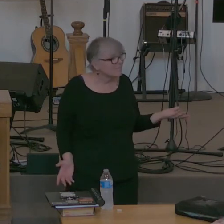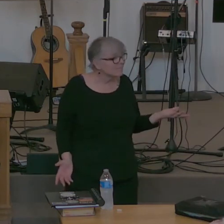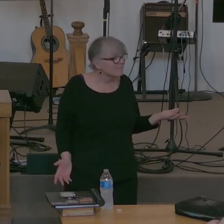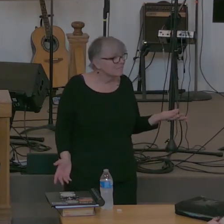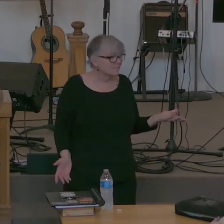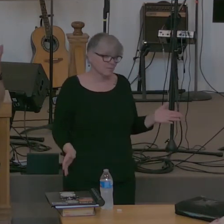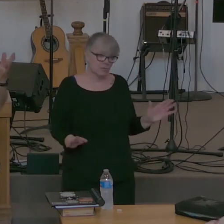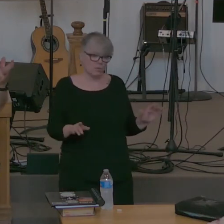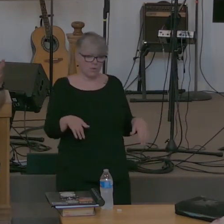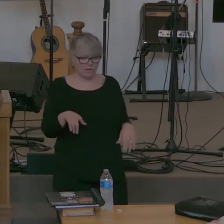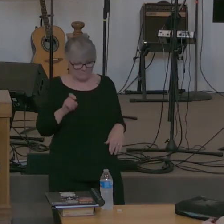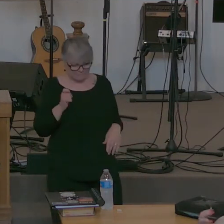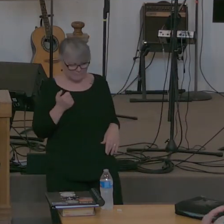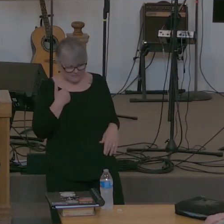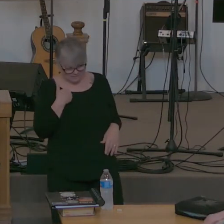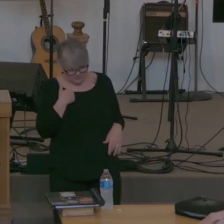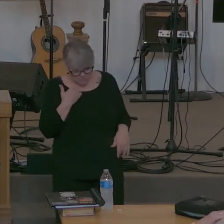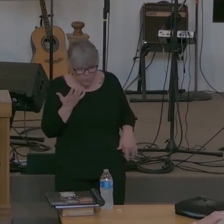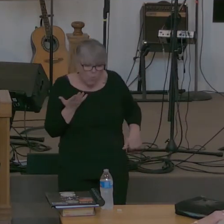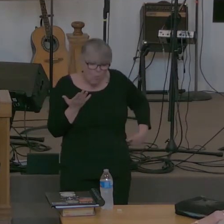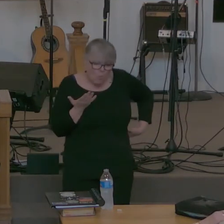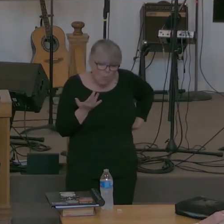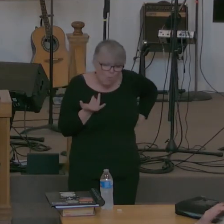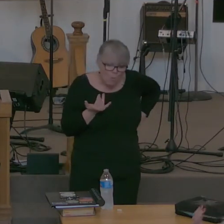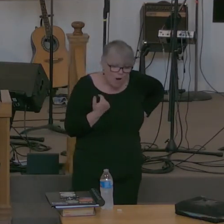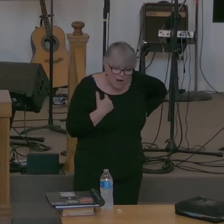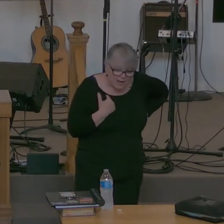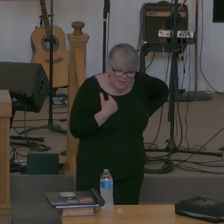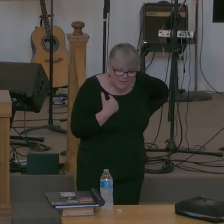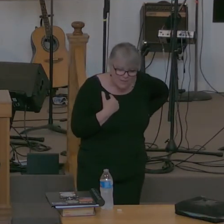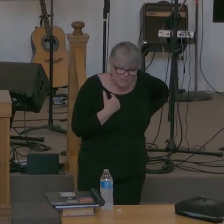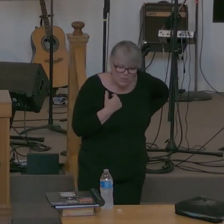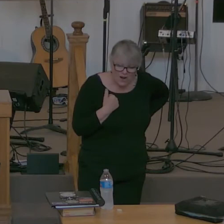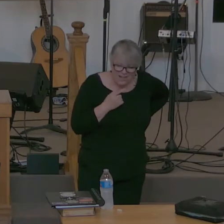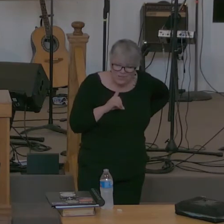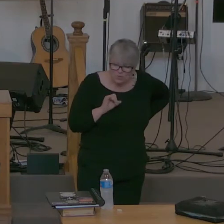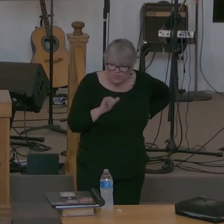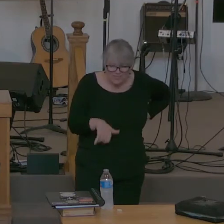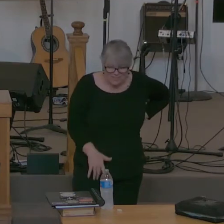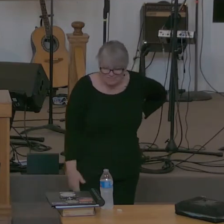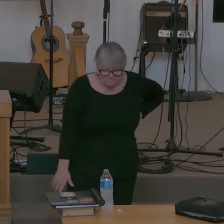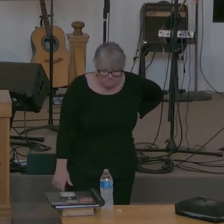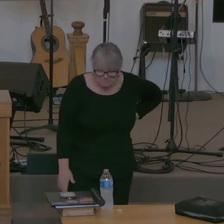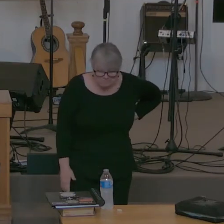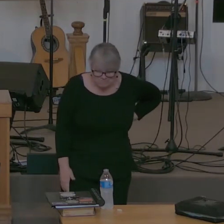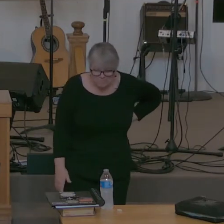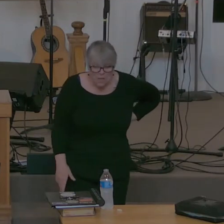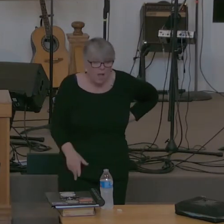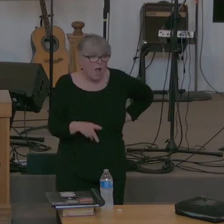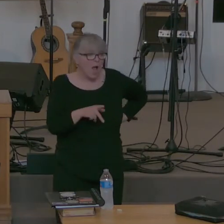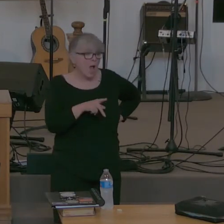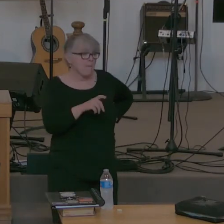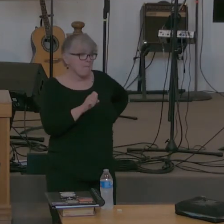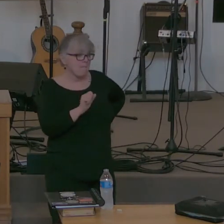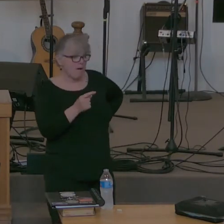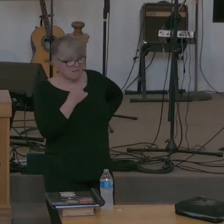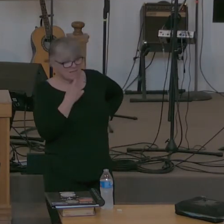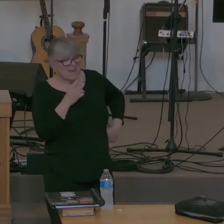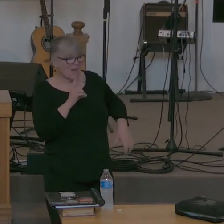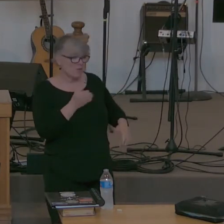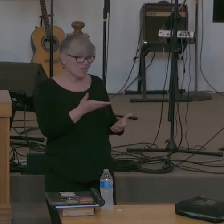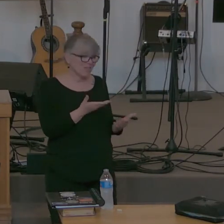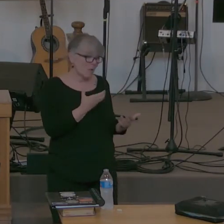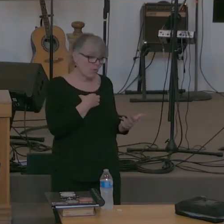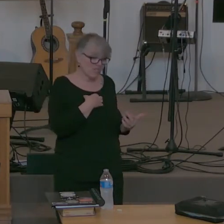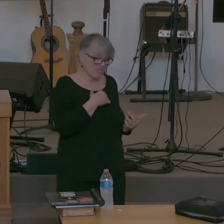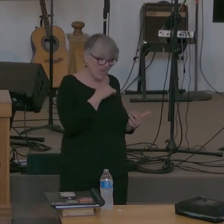And so I got to ask myself sometimes, so why do I do this? When Paul says, you know, I do the things that I wish I wouldn't